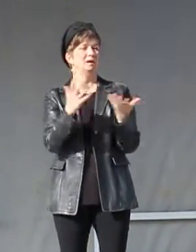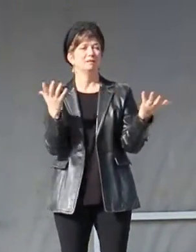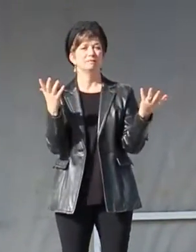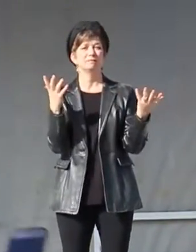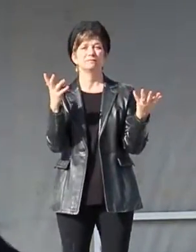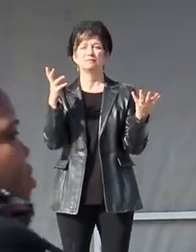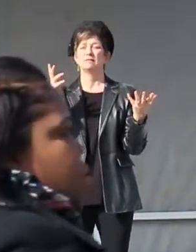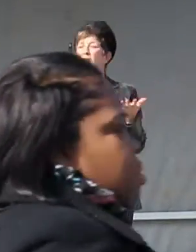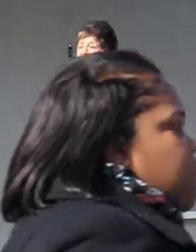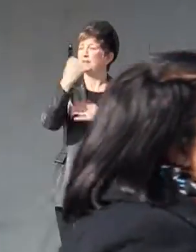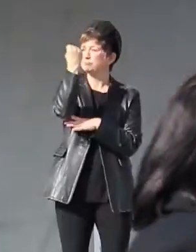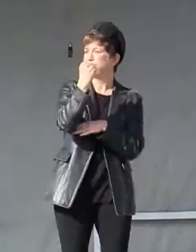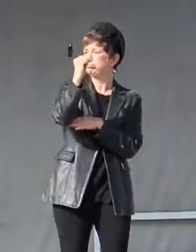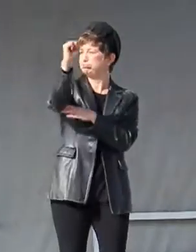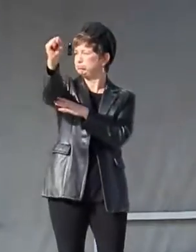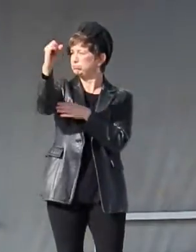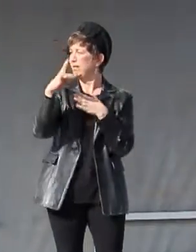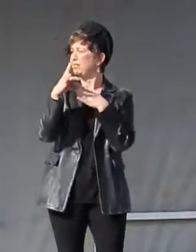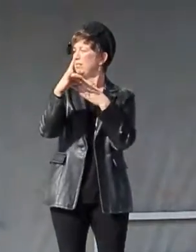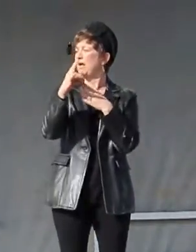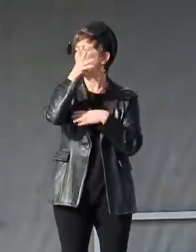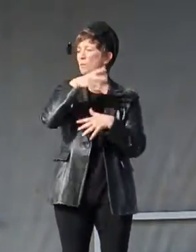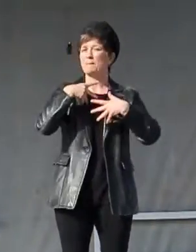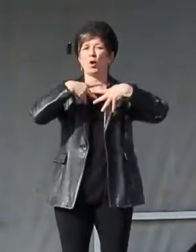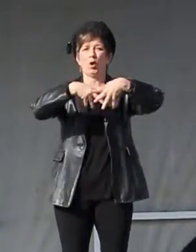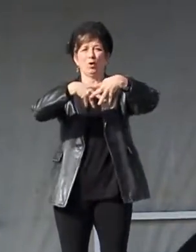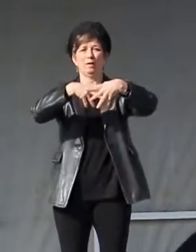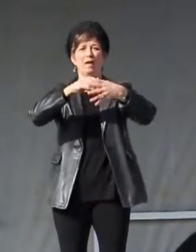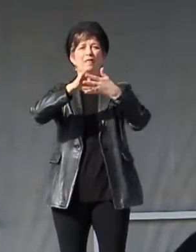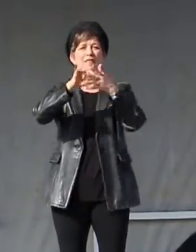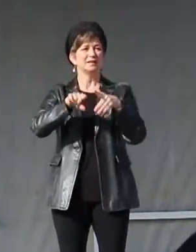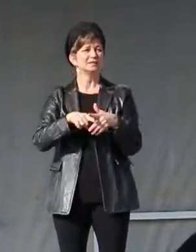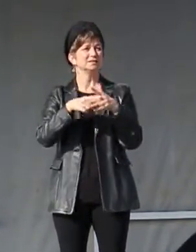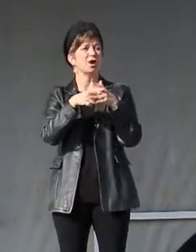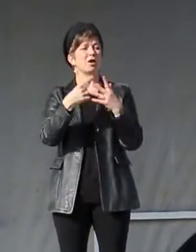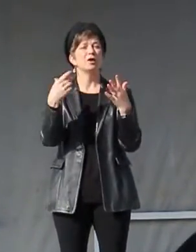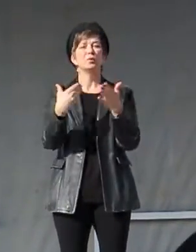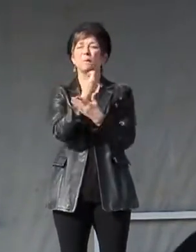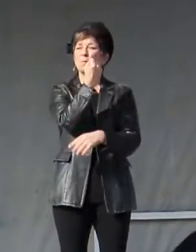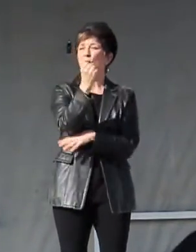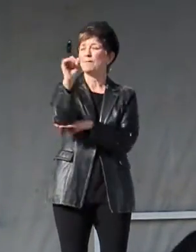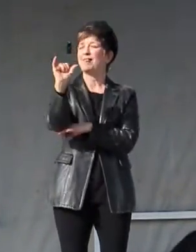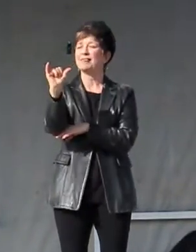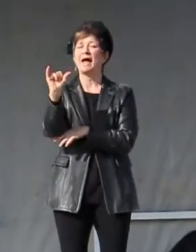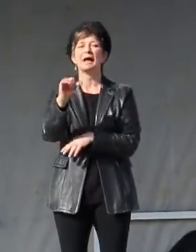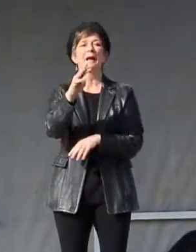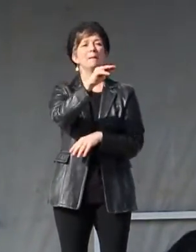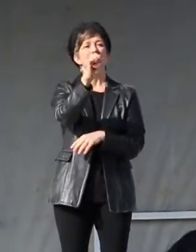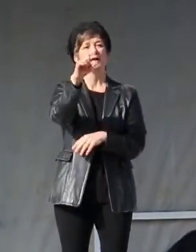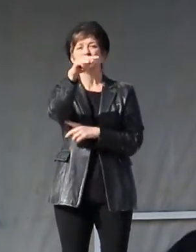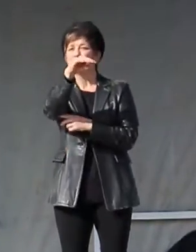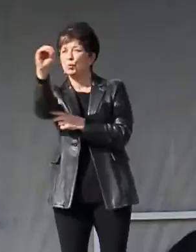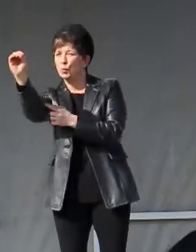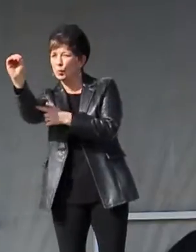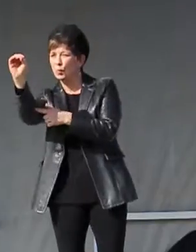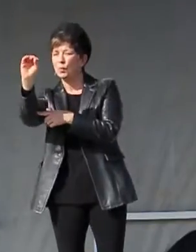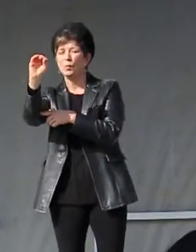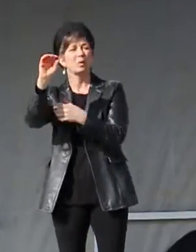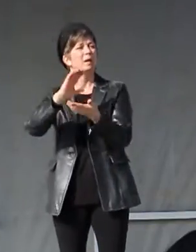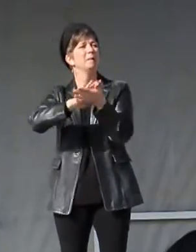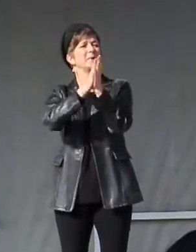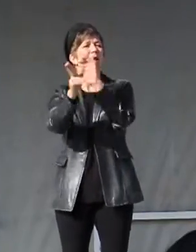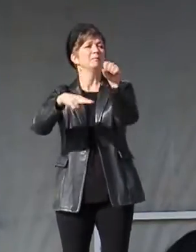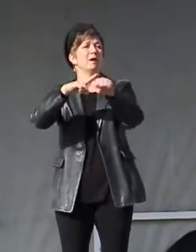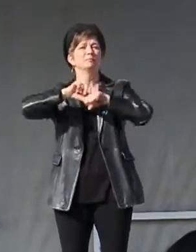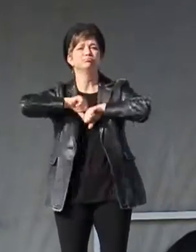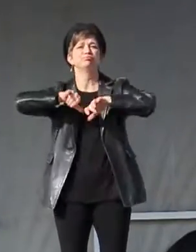global movement that was the Women's March was the catalyst for movements like Me Too to become nationally known